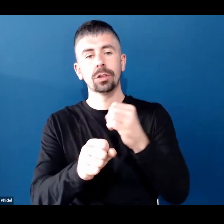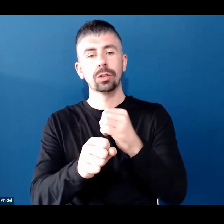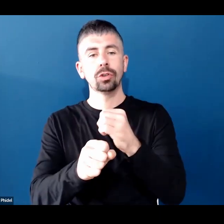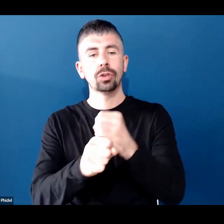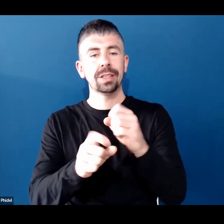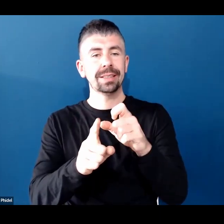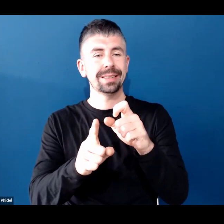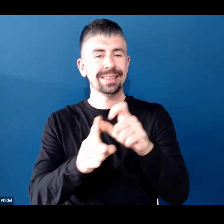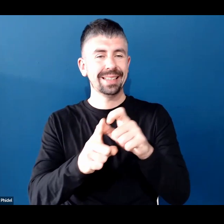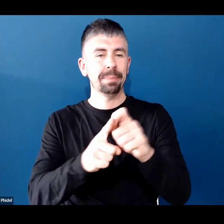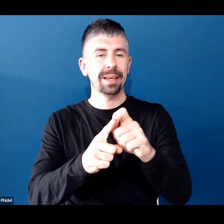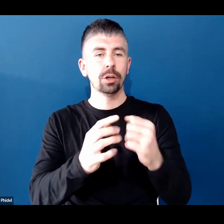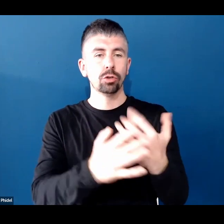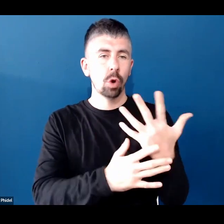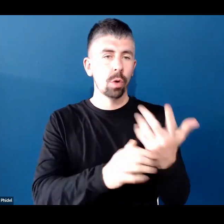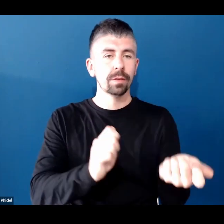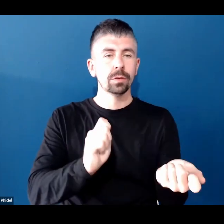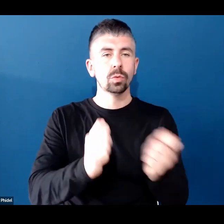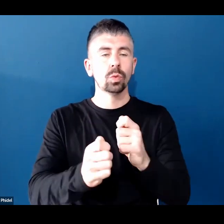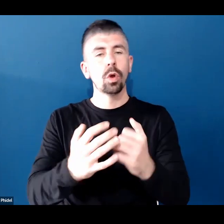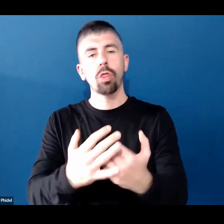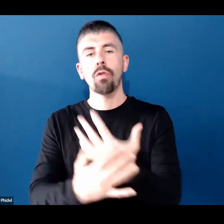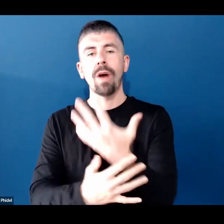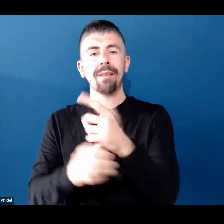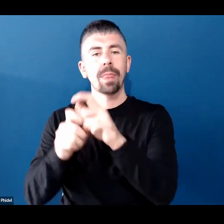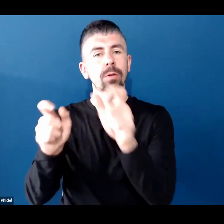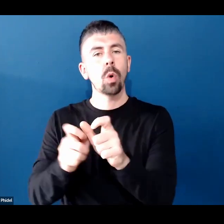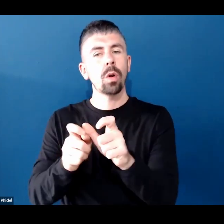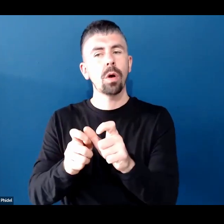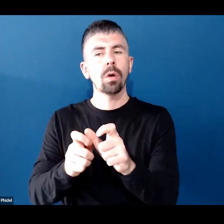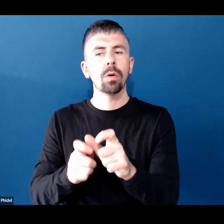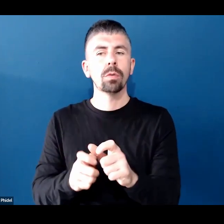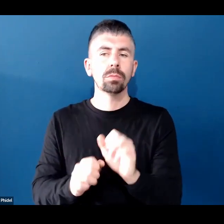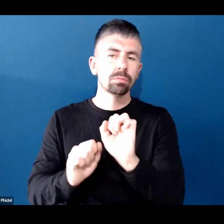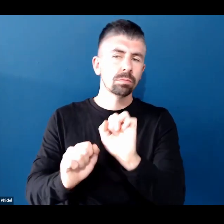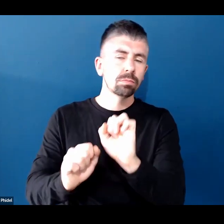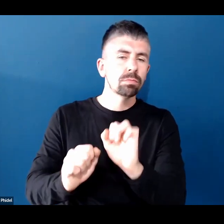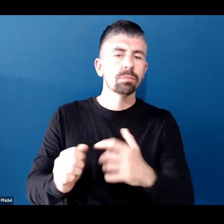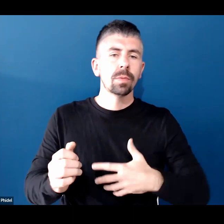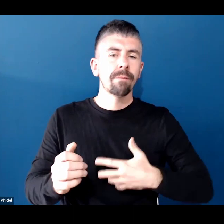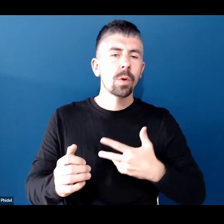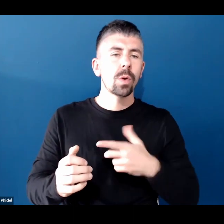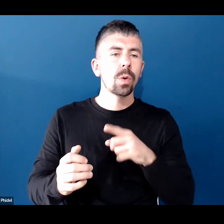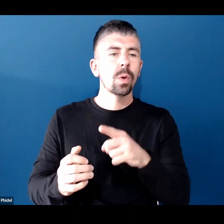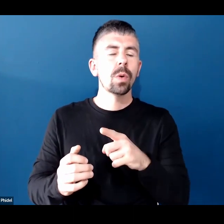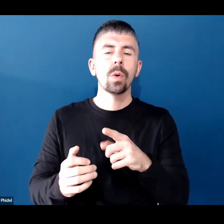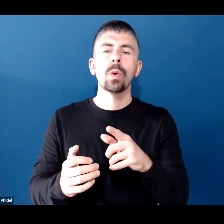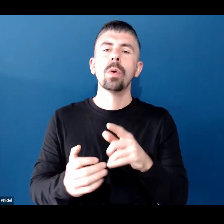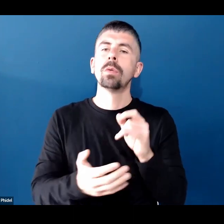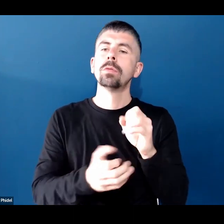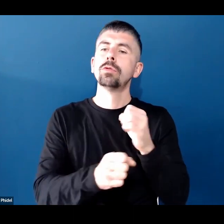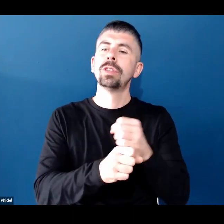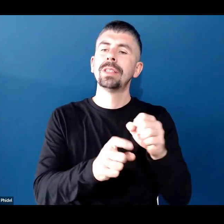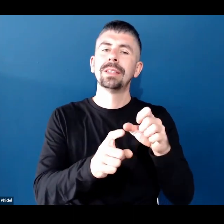Doughnut. So I guess it's worth briefly discussing the first part, right? Like I know you've thought a lot, what's wrong with GDP